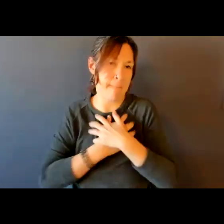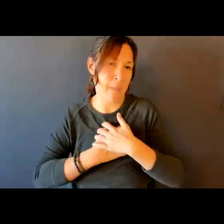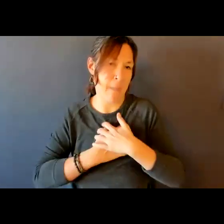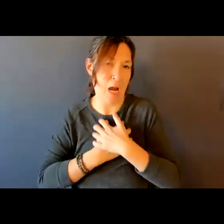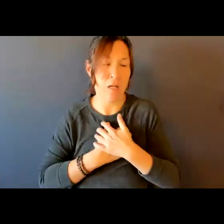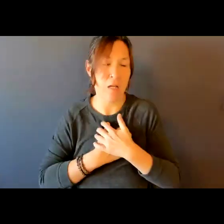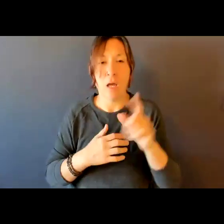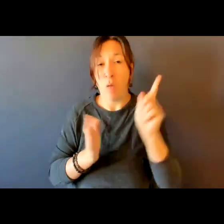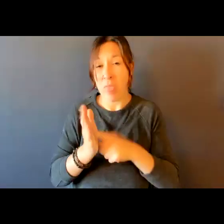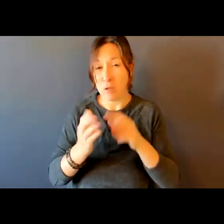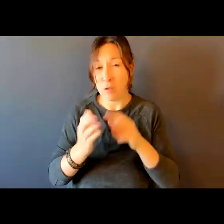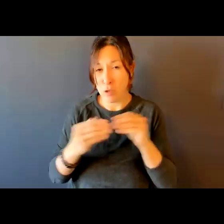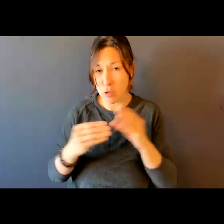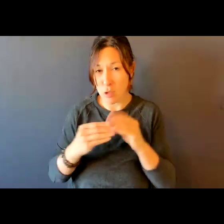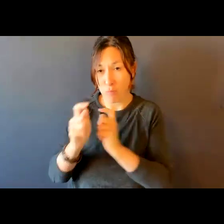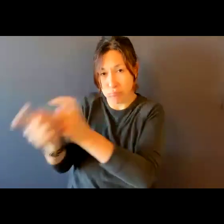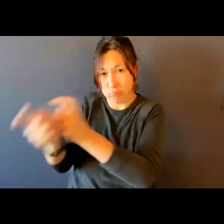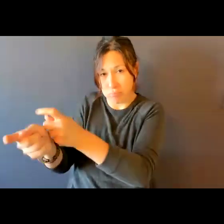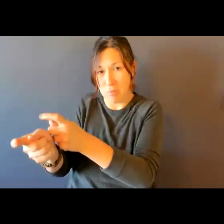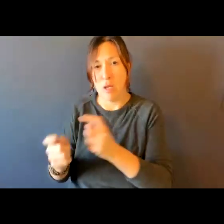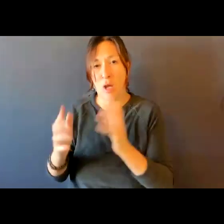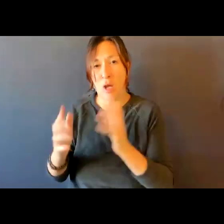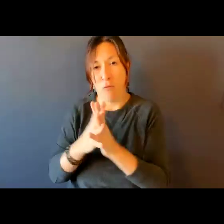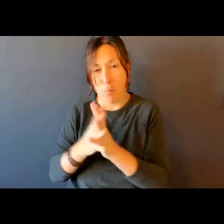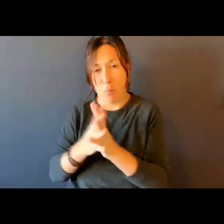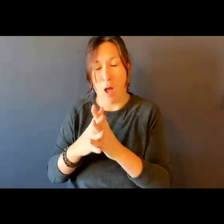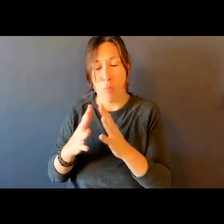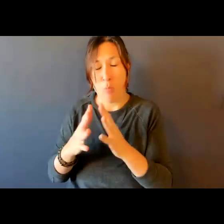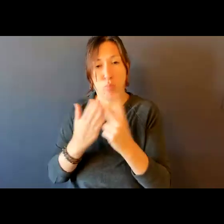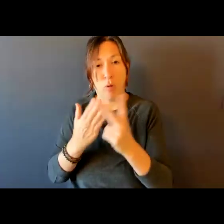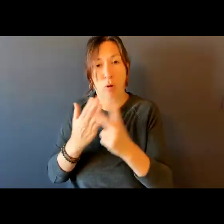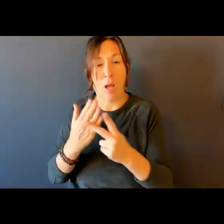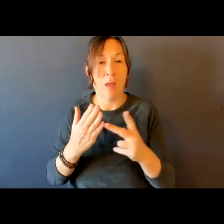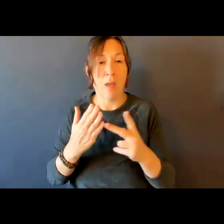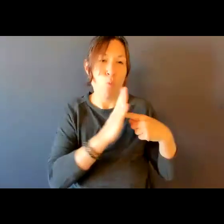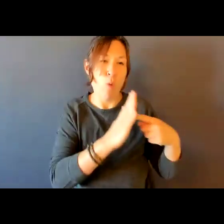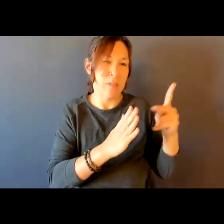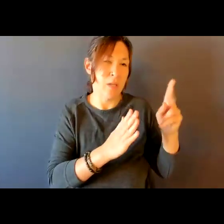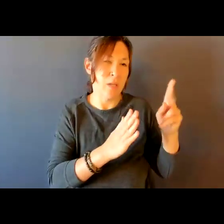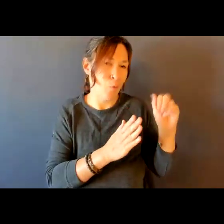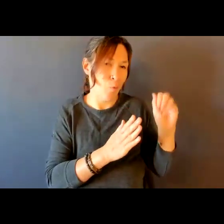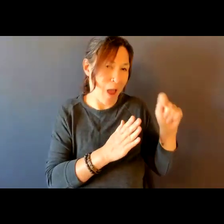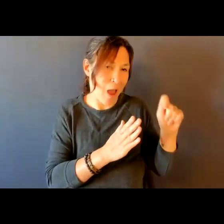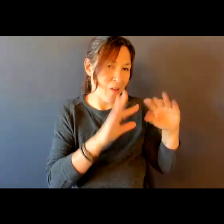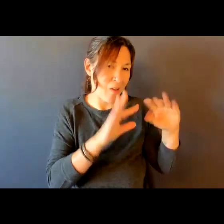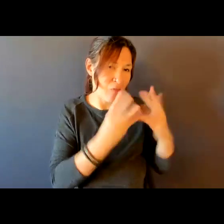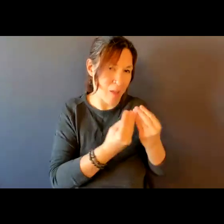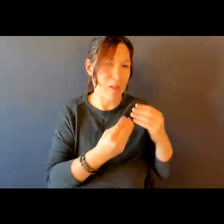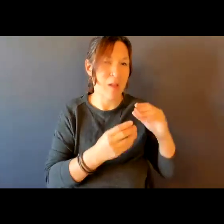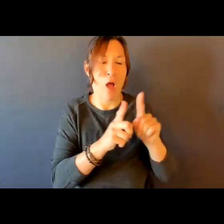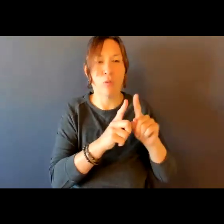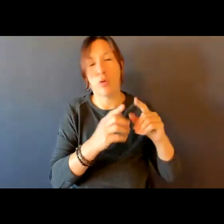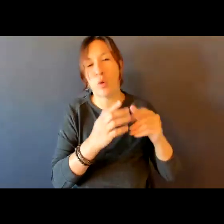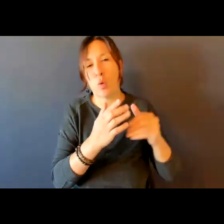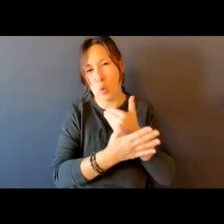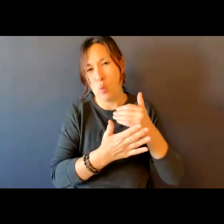to the football program on behalf of the Kraft family and the New England Patriots Charitable Foundation.